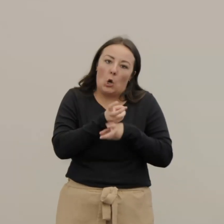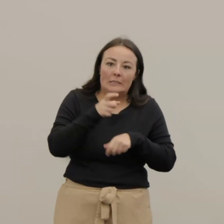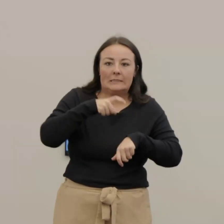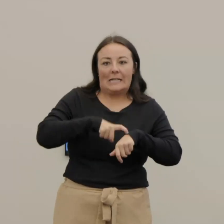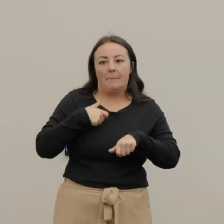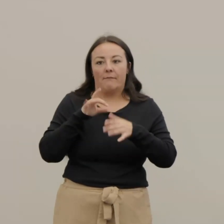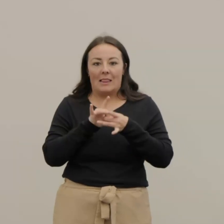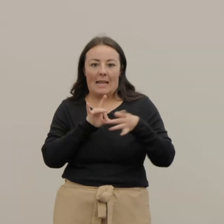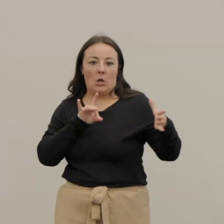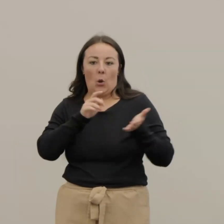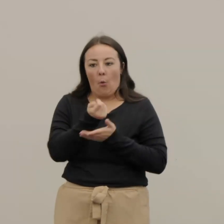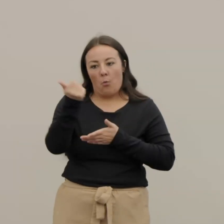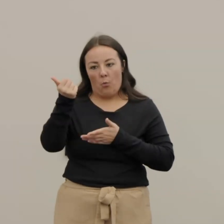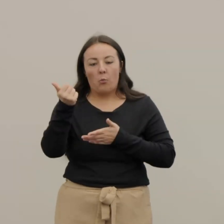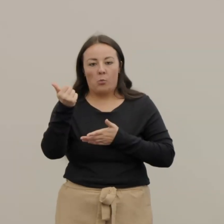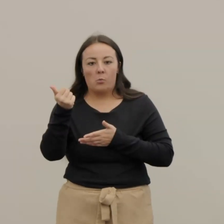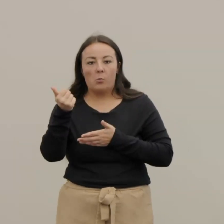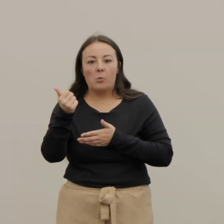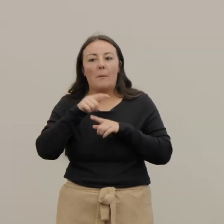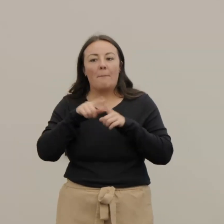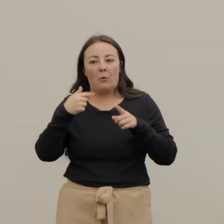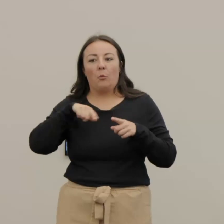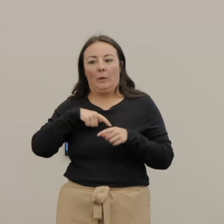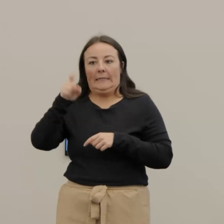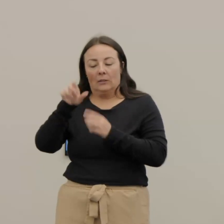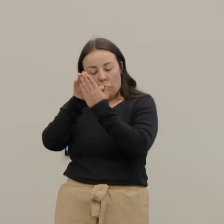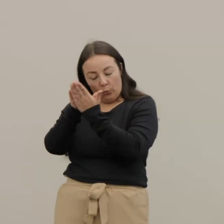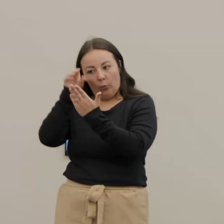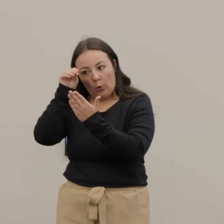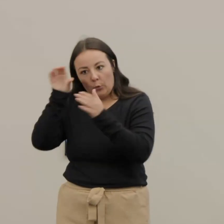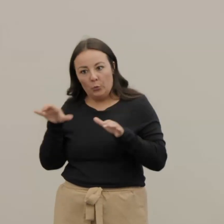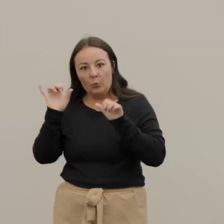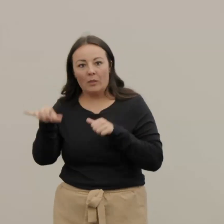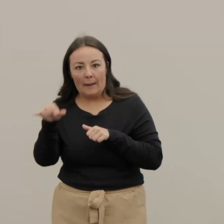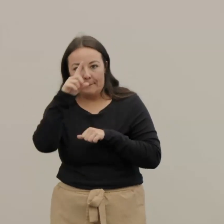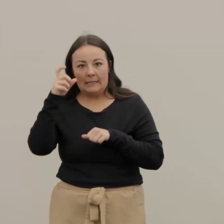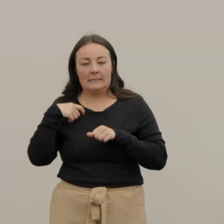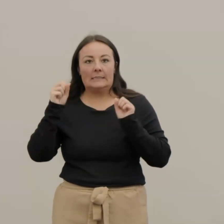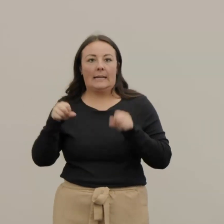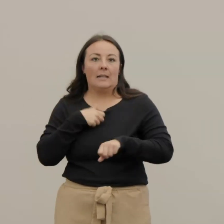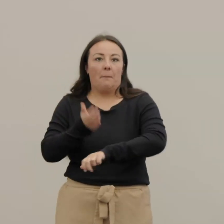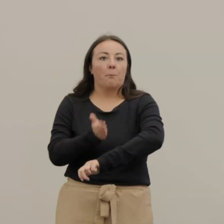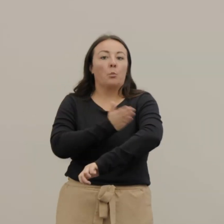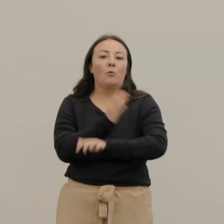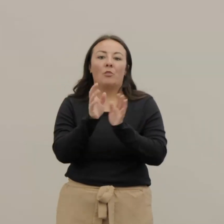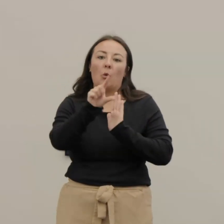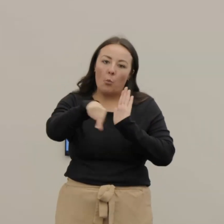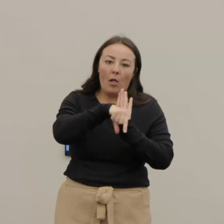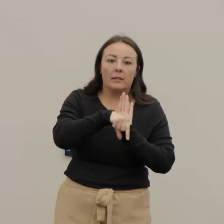them. And we need to learn to do that because we really improve the quality. I have another quote for you in a little bit.